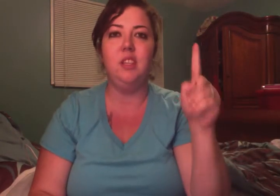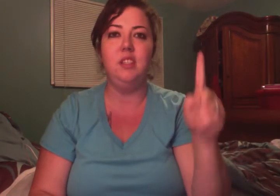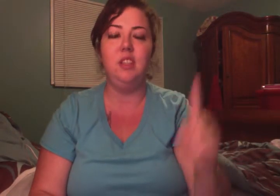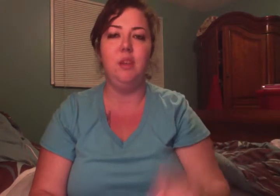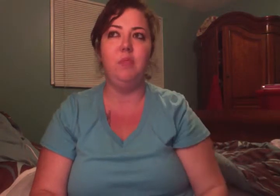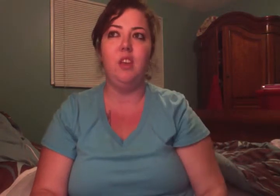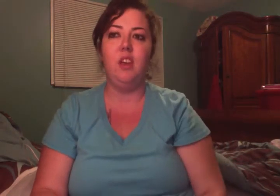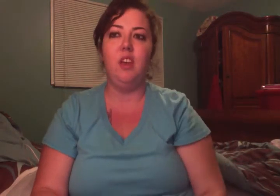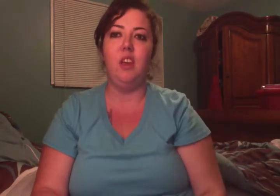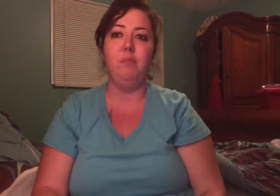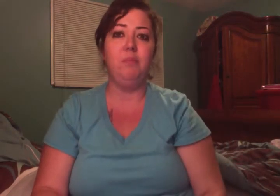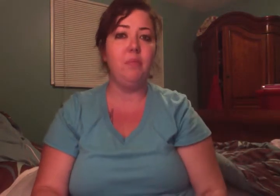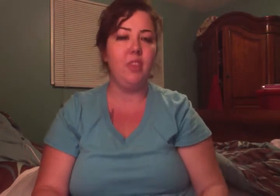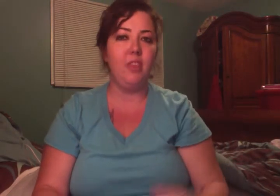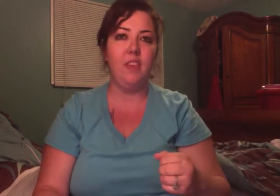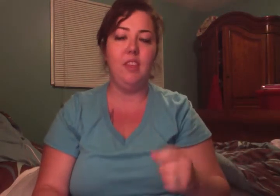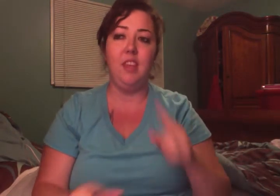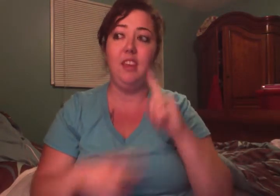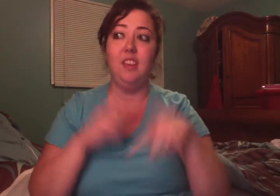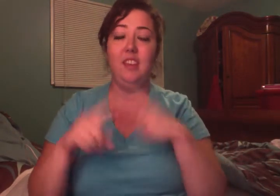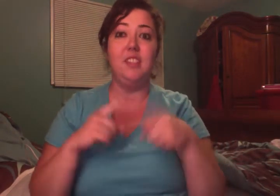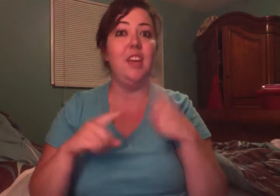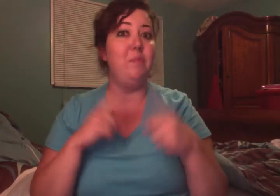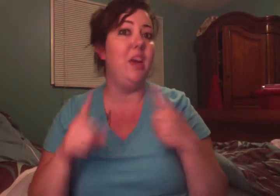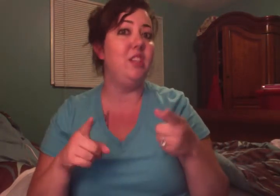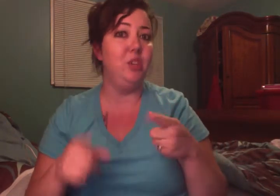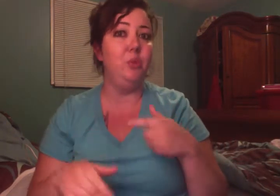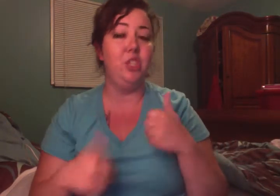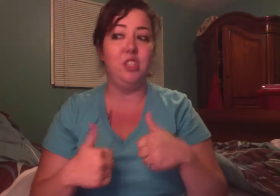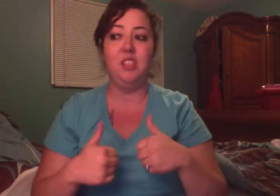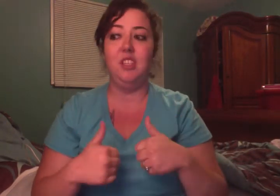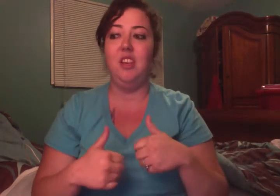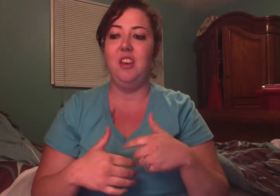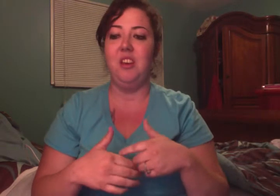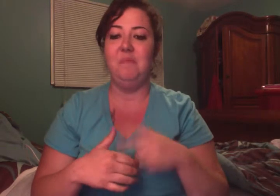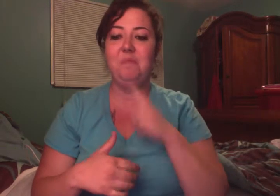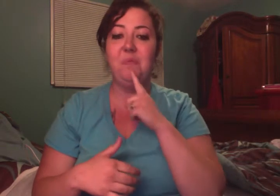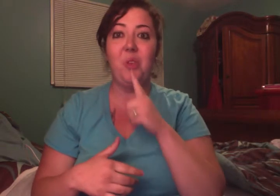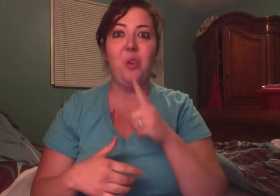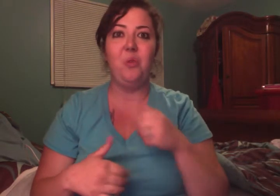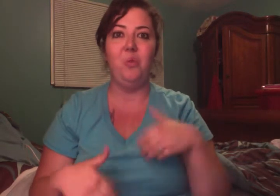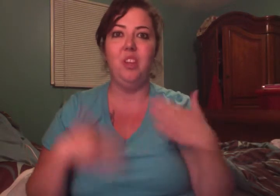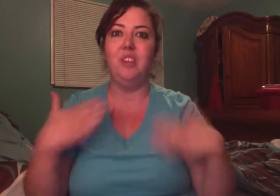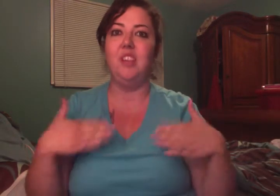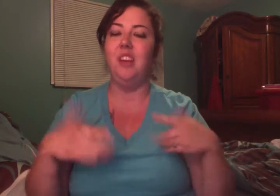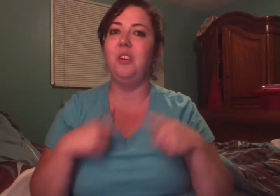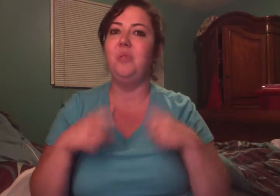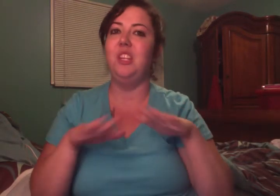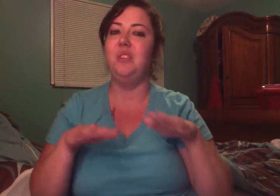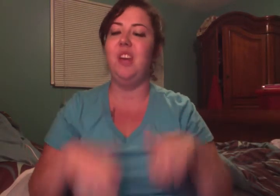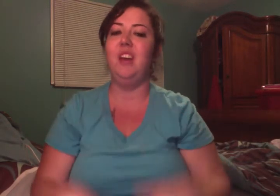them, and they sign back to you, which is really exciting when they do that.